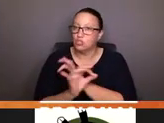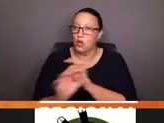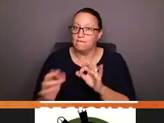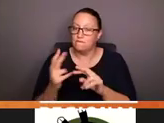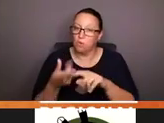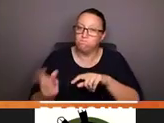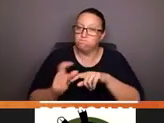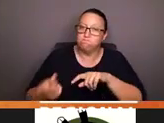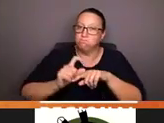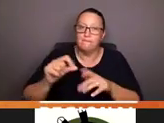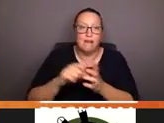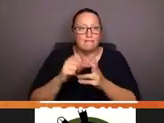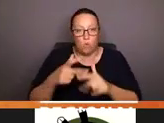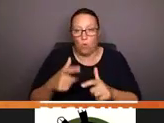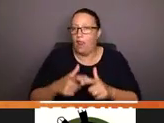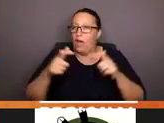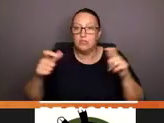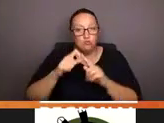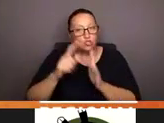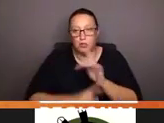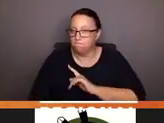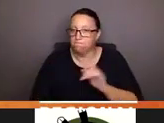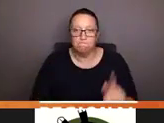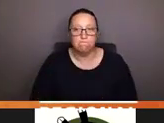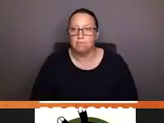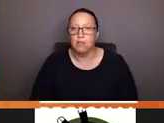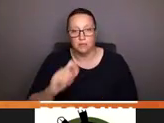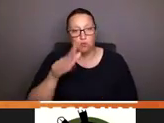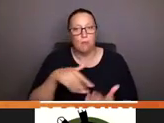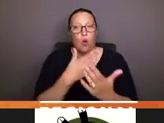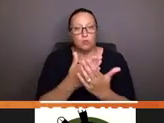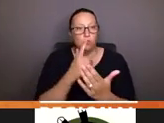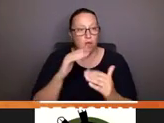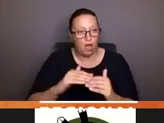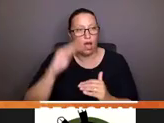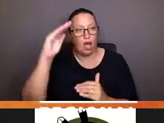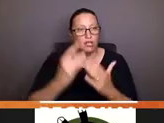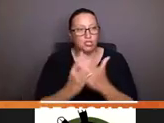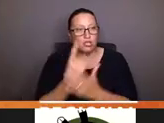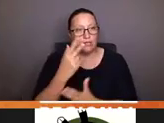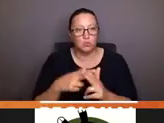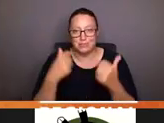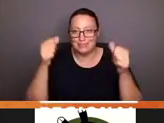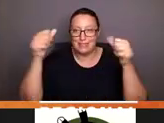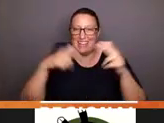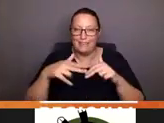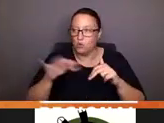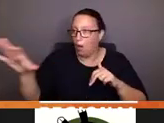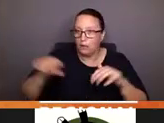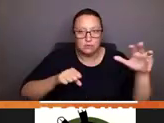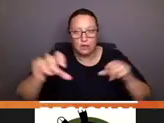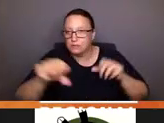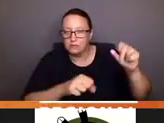up funds for larger projects, and your proposal will have a higher chance of success if it does not rely on multiple external